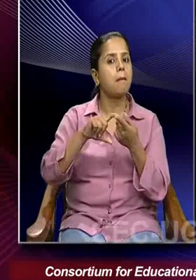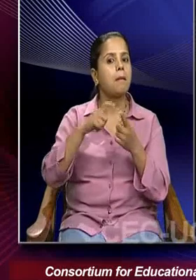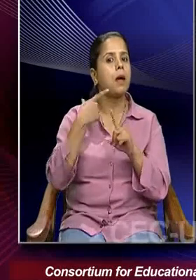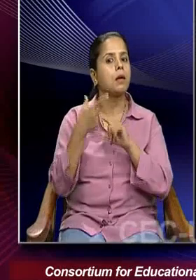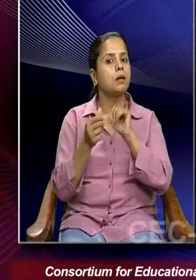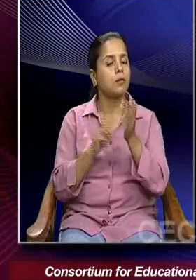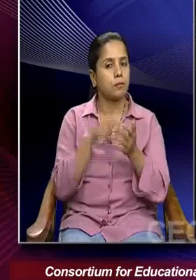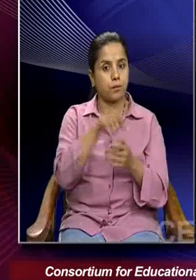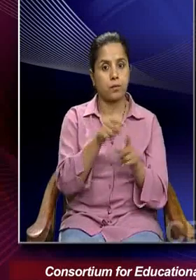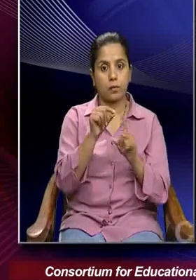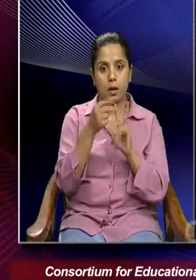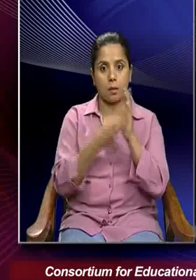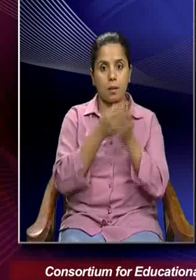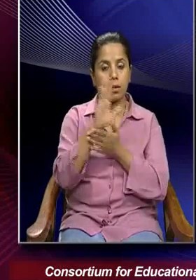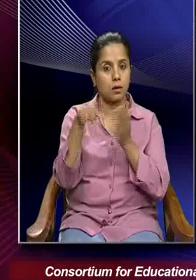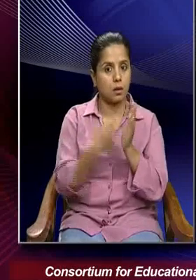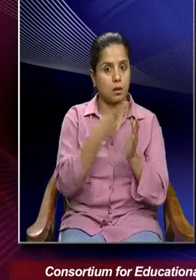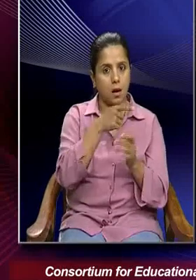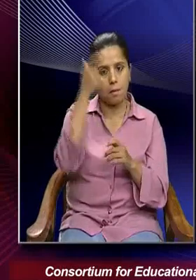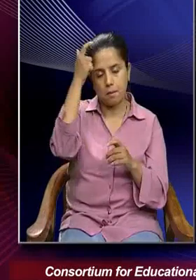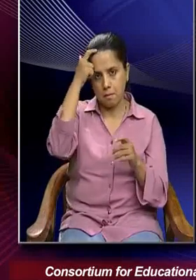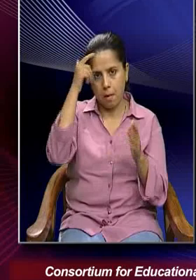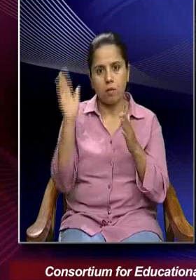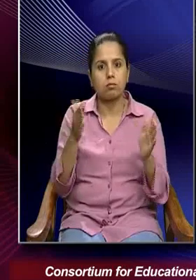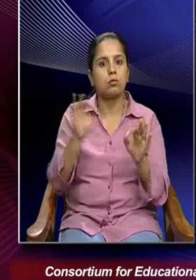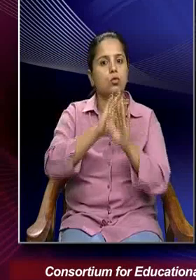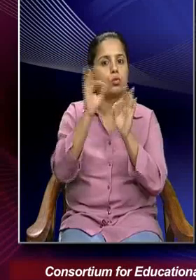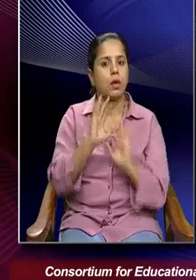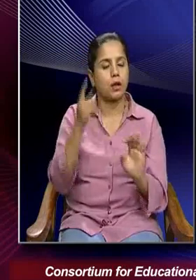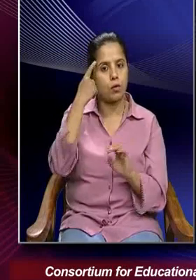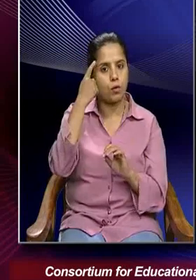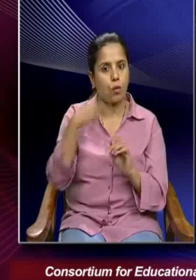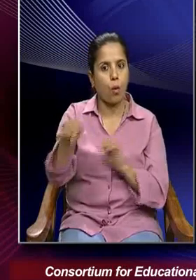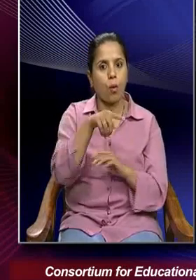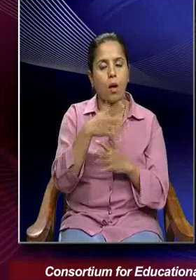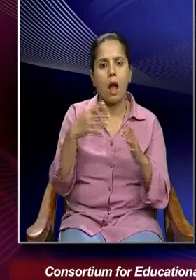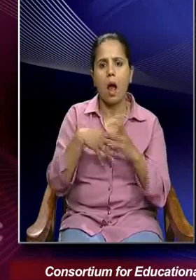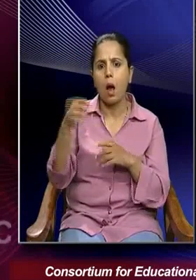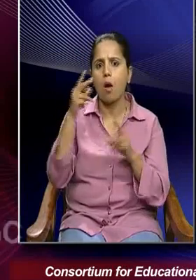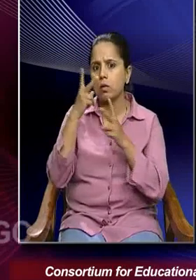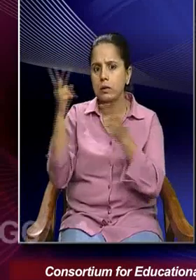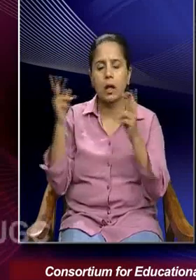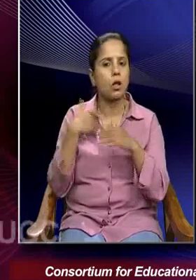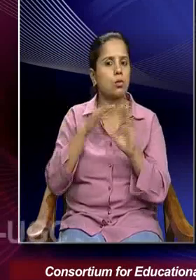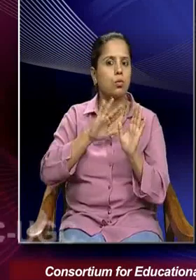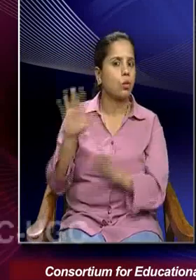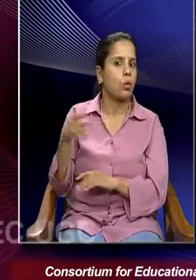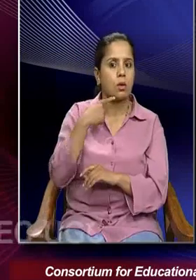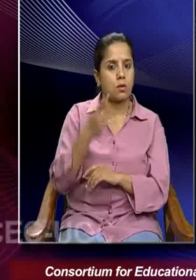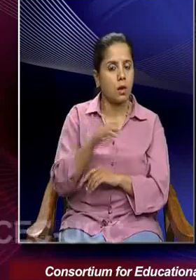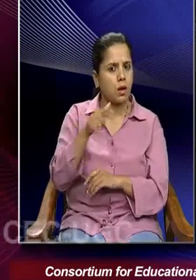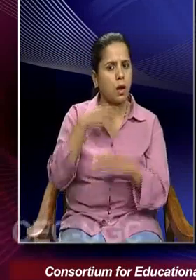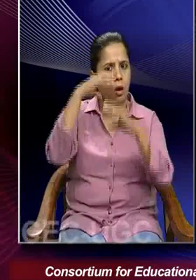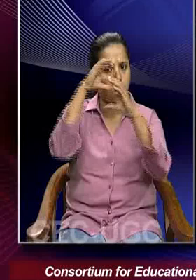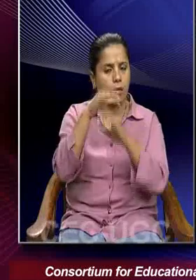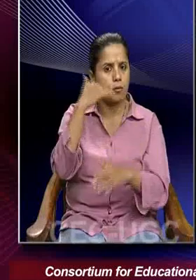So pratyahar, it prepares the mind for the subsequent stages of